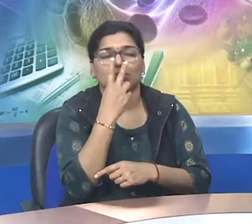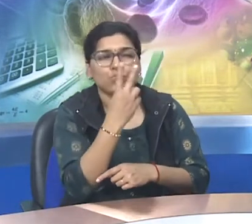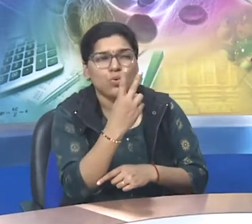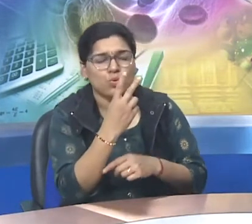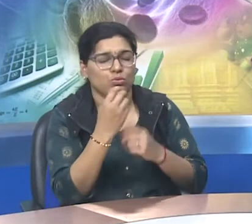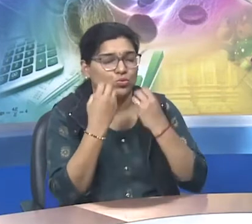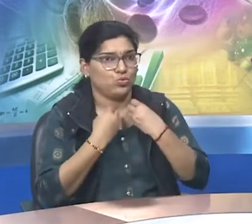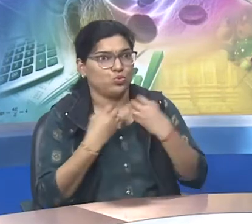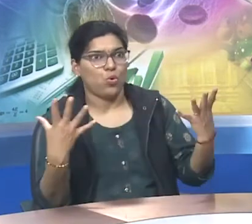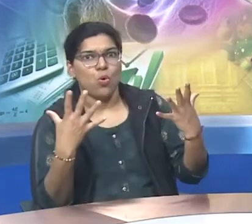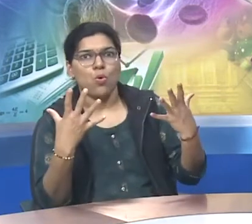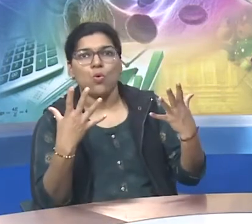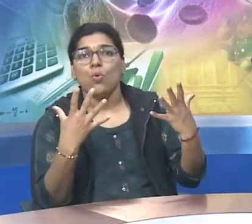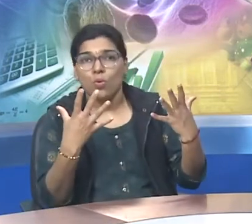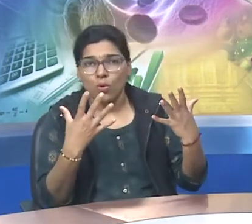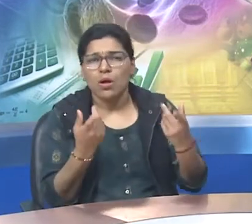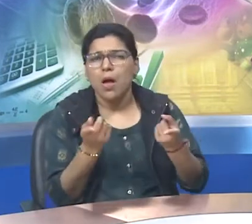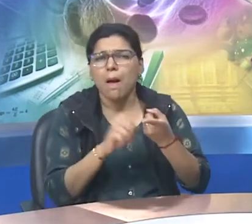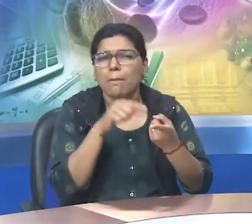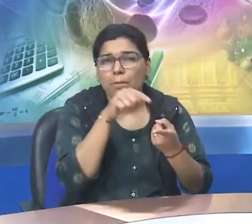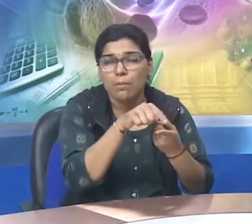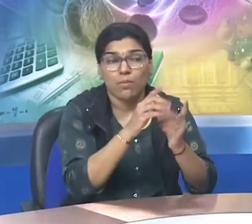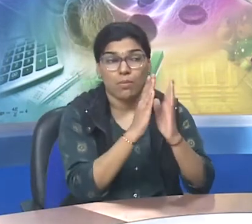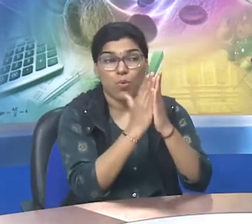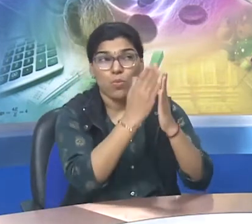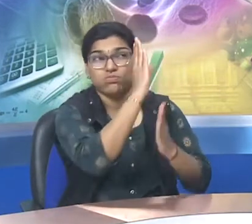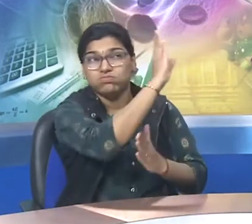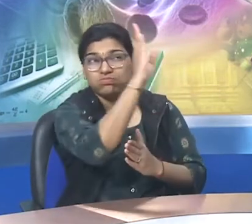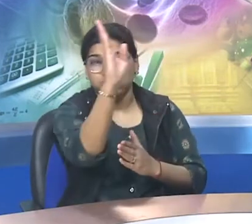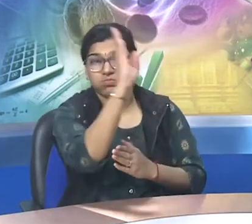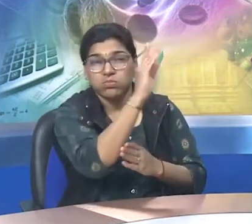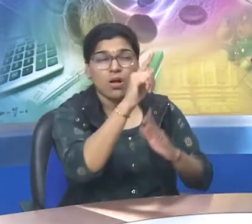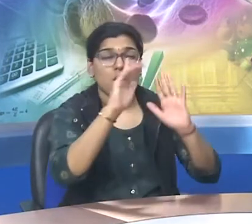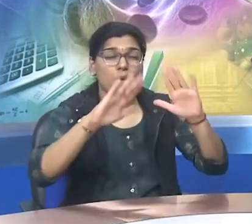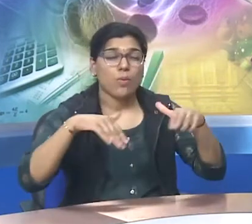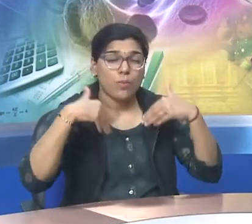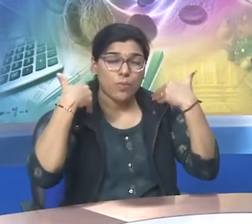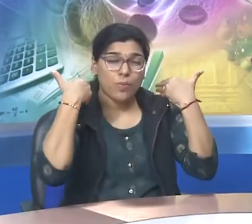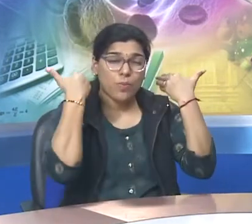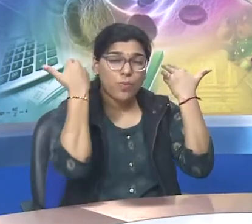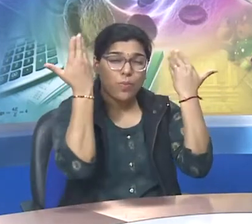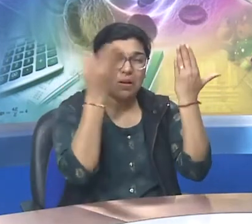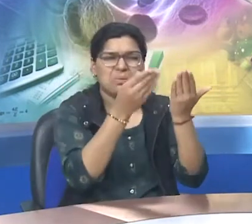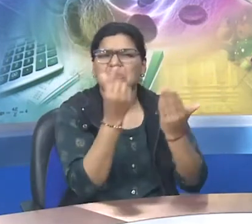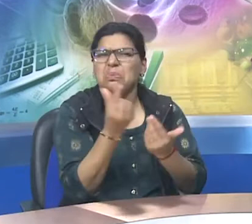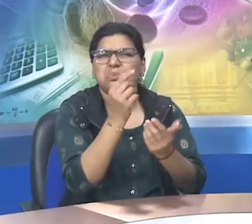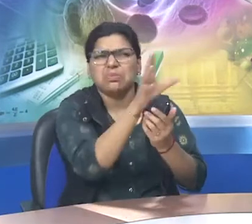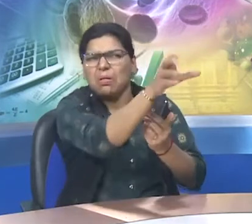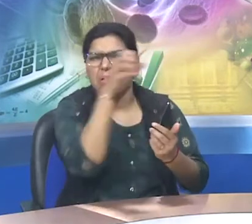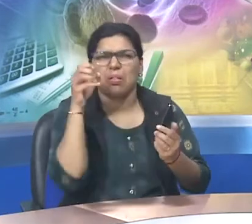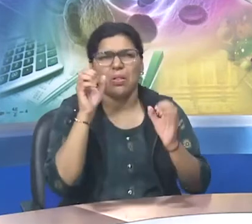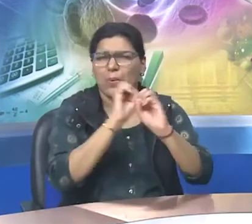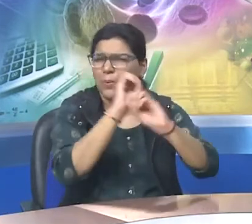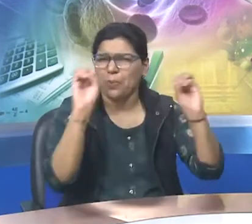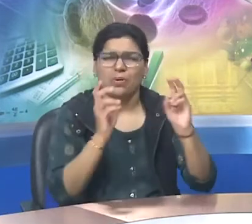And the snakes started to move among the book stack, and seeing